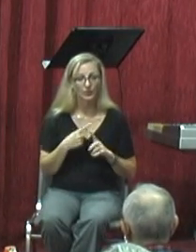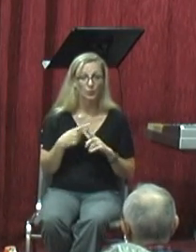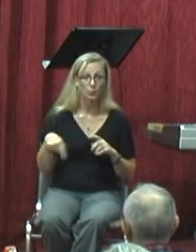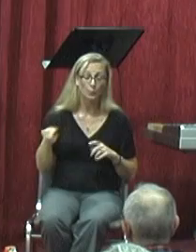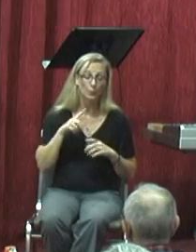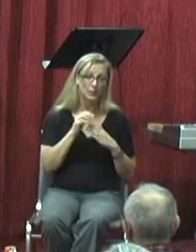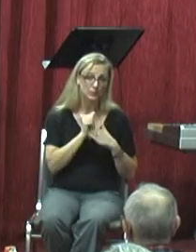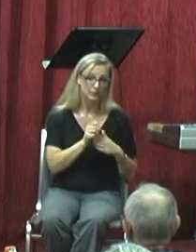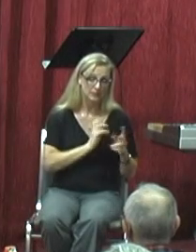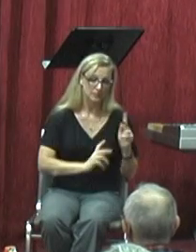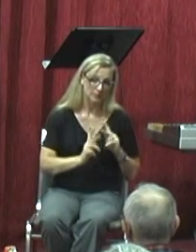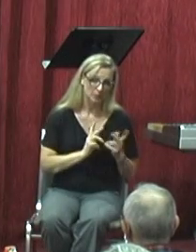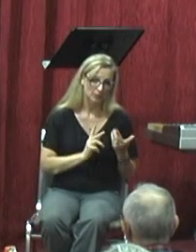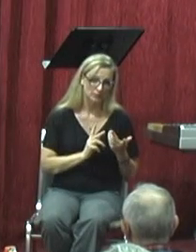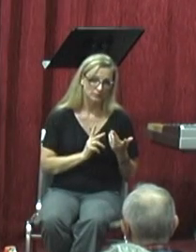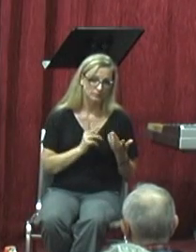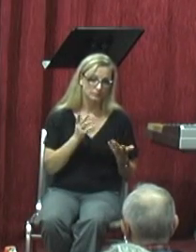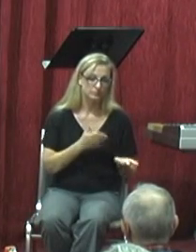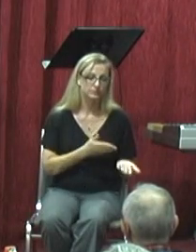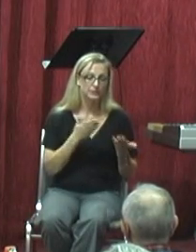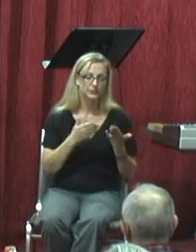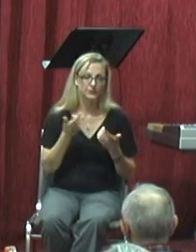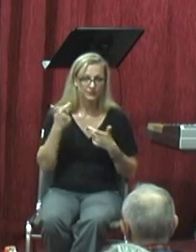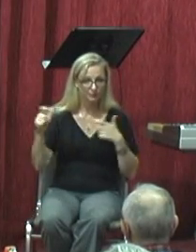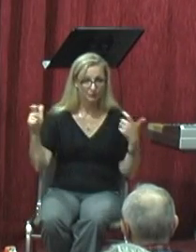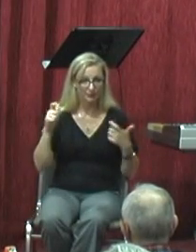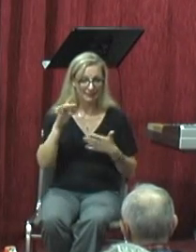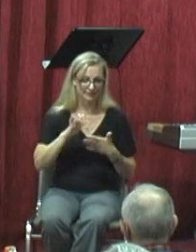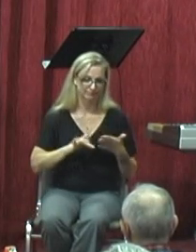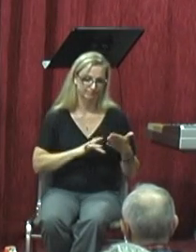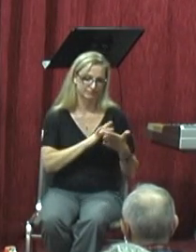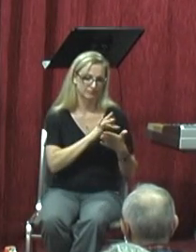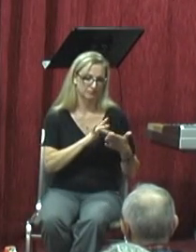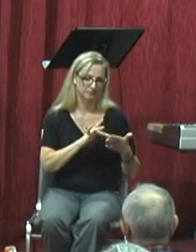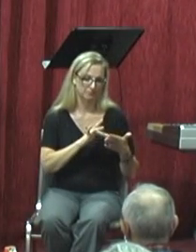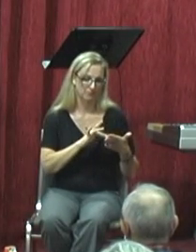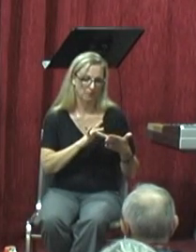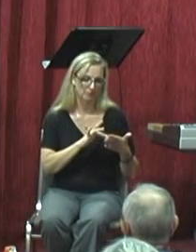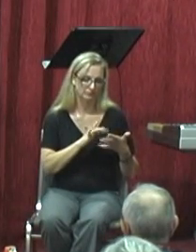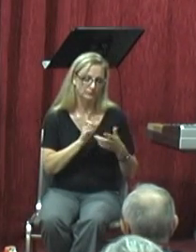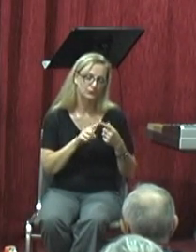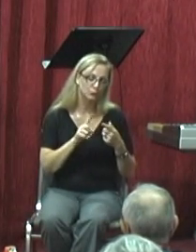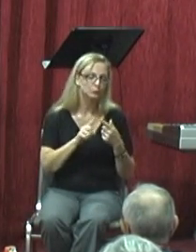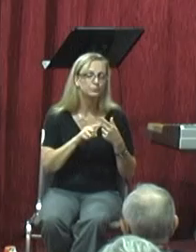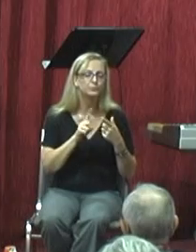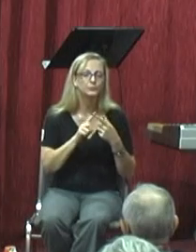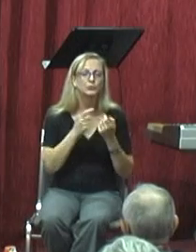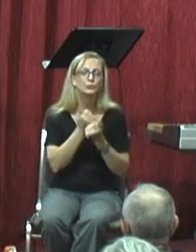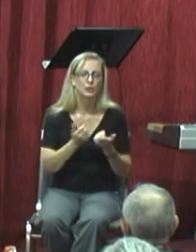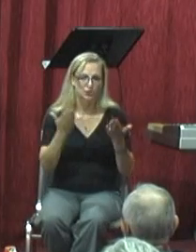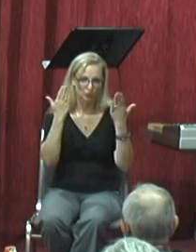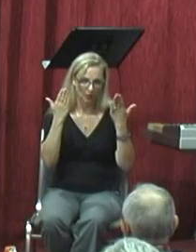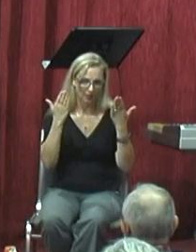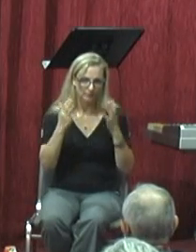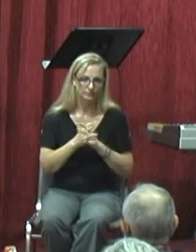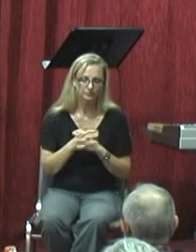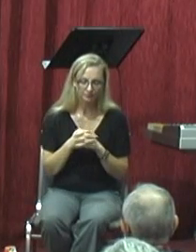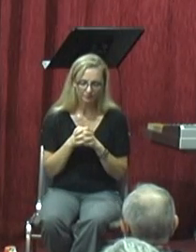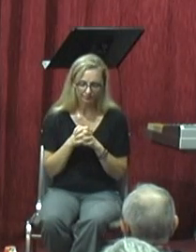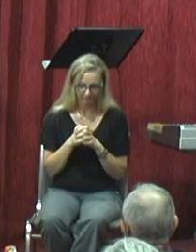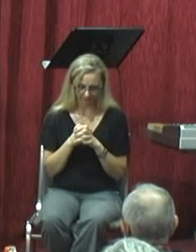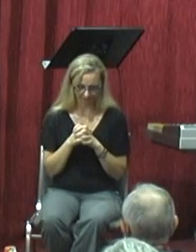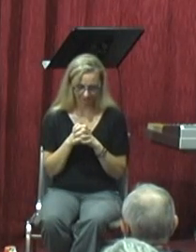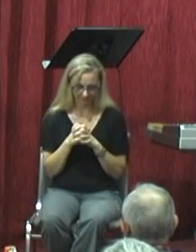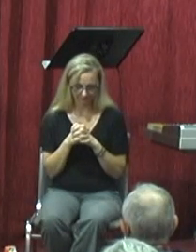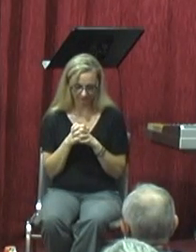you are to lead people, to the great atonement maker, to Yeshua. So what did Yeshua give us